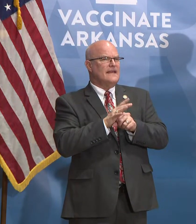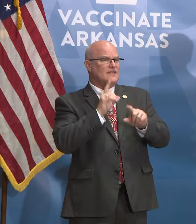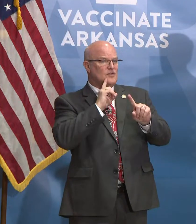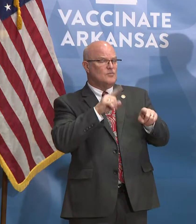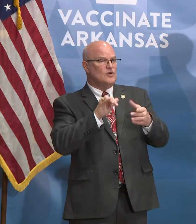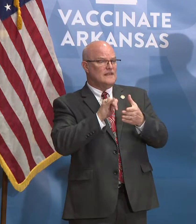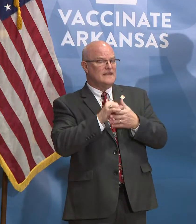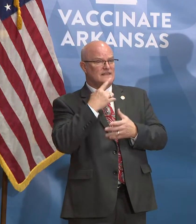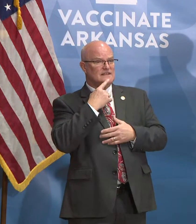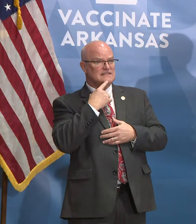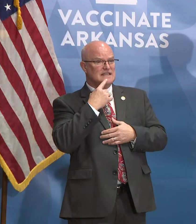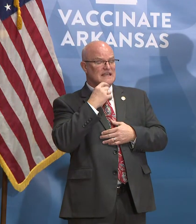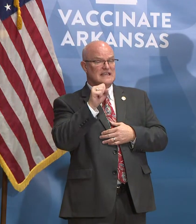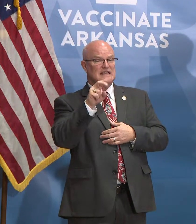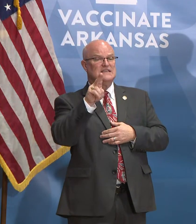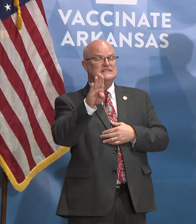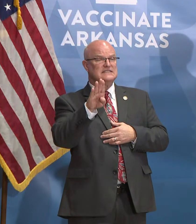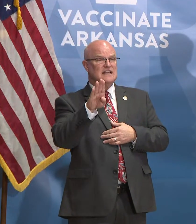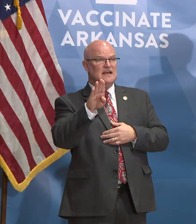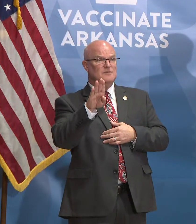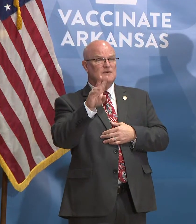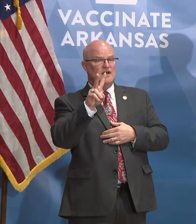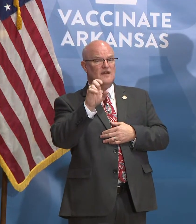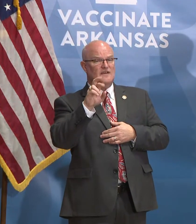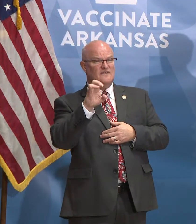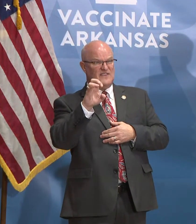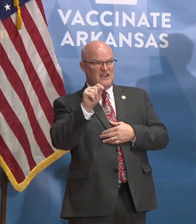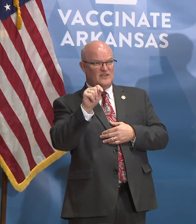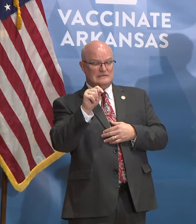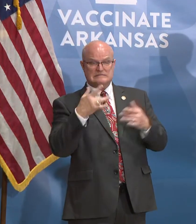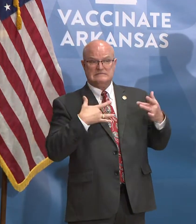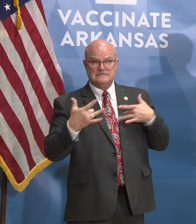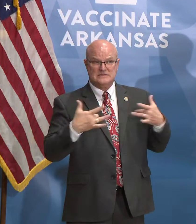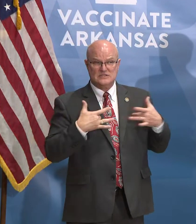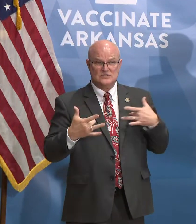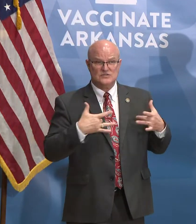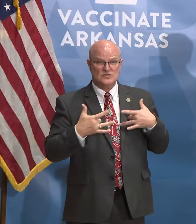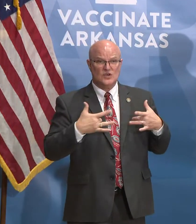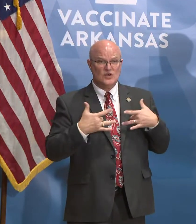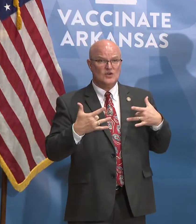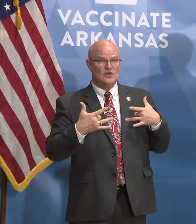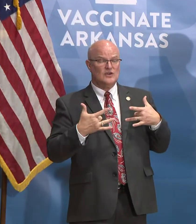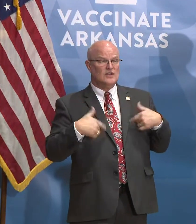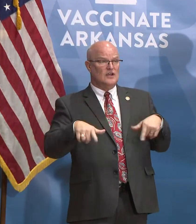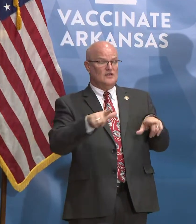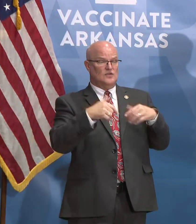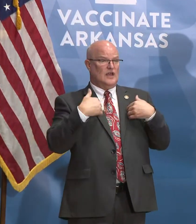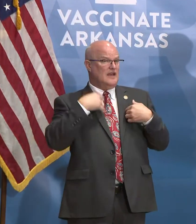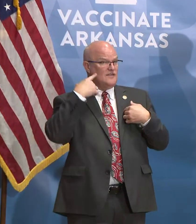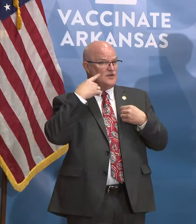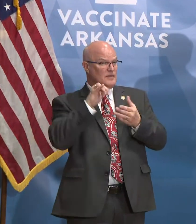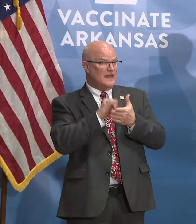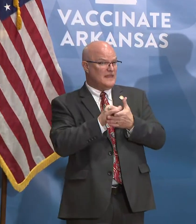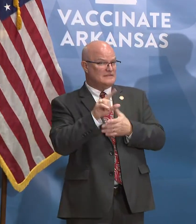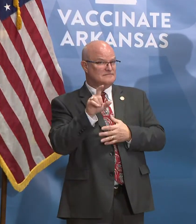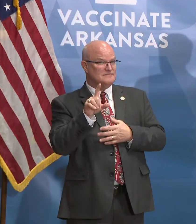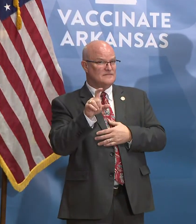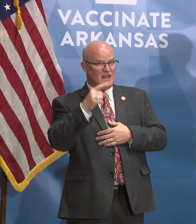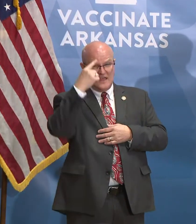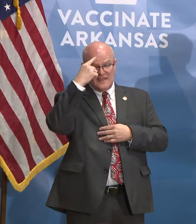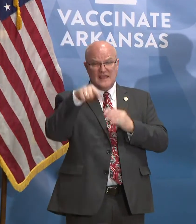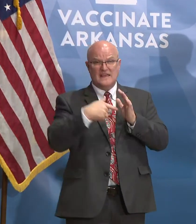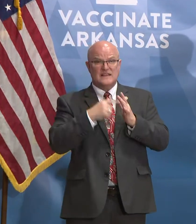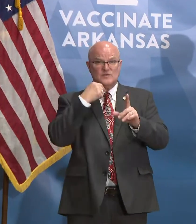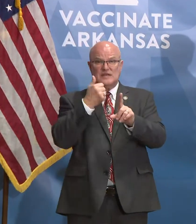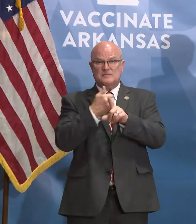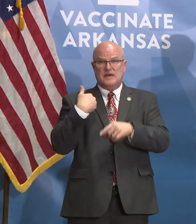they're seeing a sub-variant of this. I mean, is this any concern? Have you heard about it? Do you think this